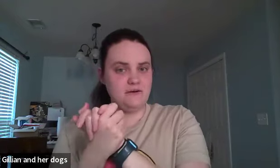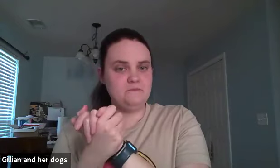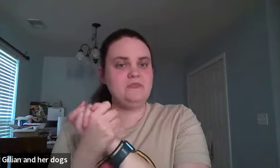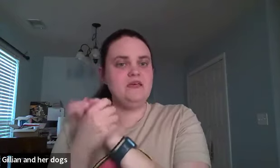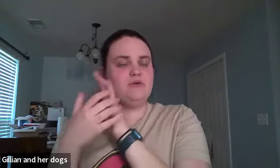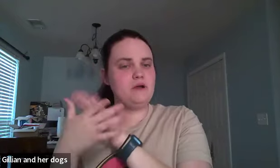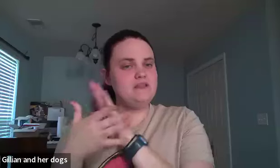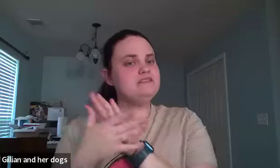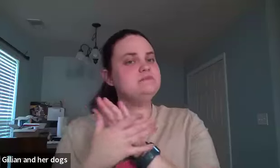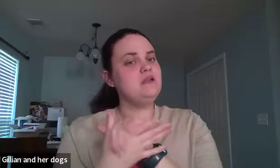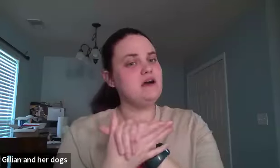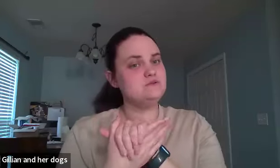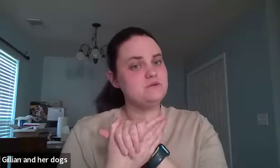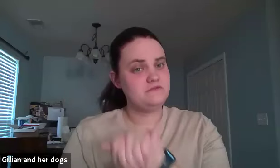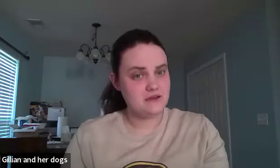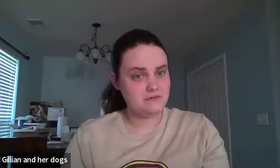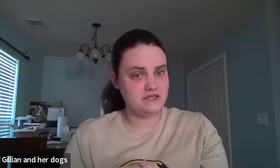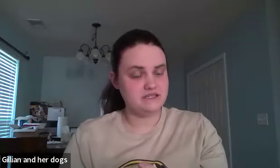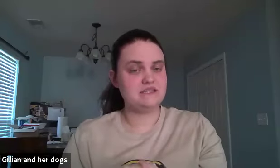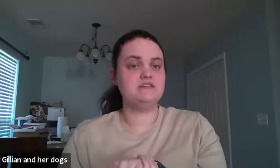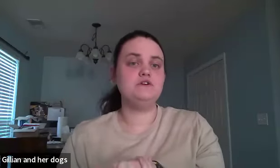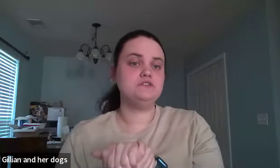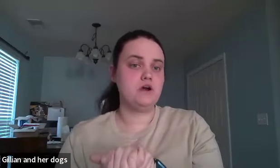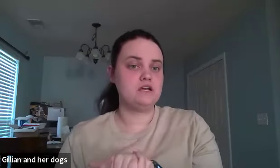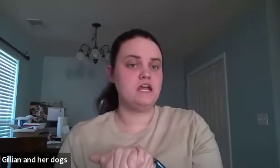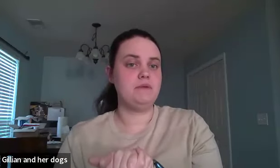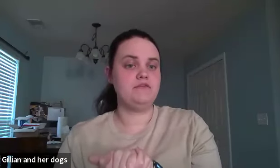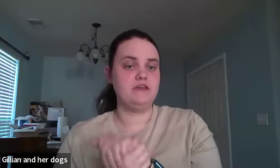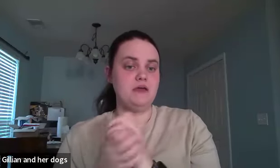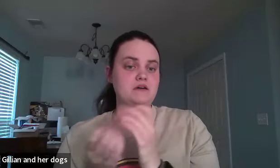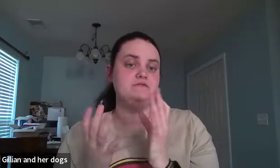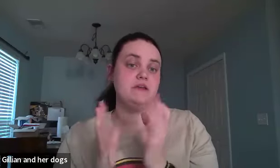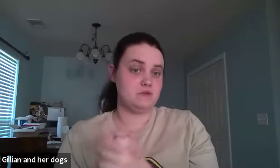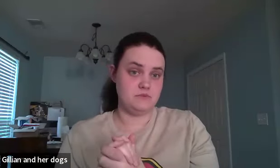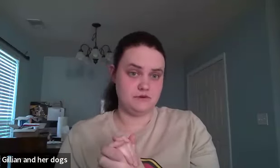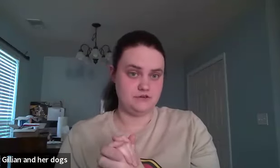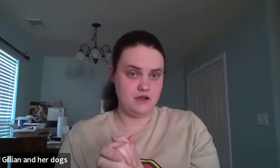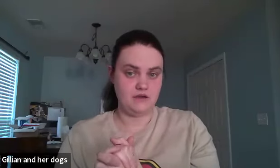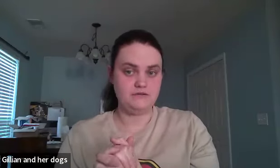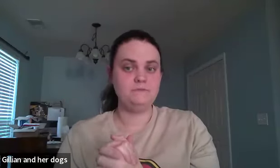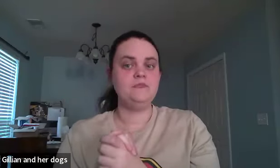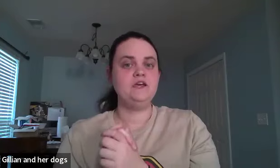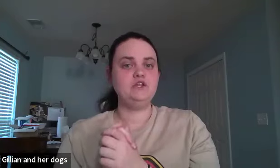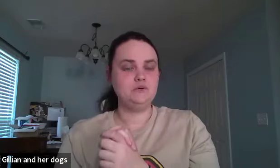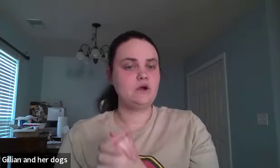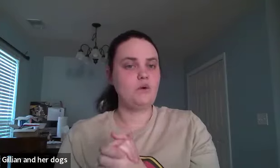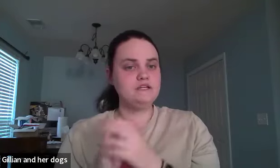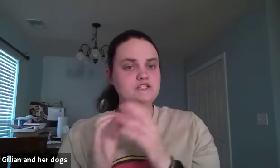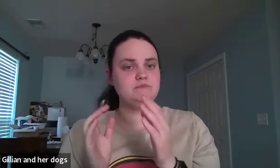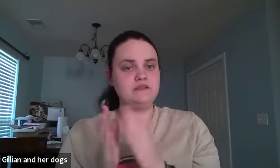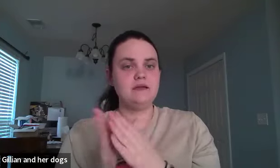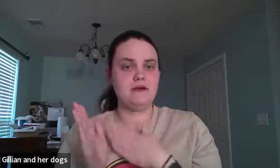Now, the way this applies with families is if you were talking about the amount of family members you have, you are going to be like